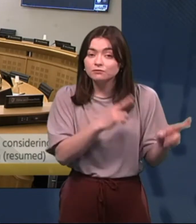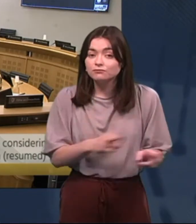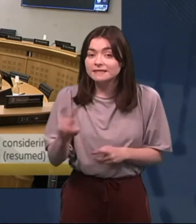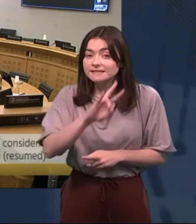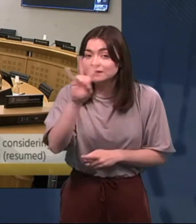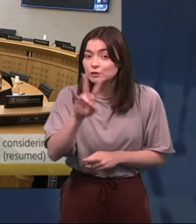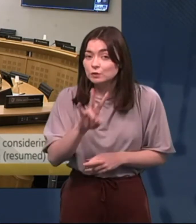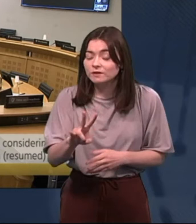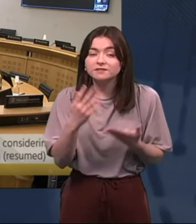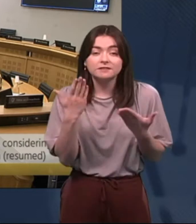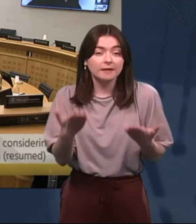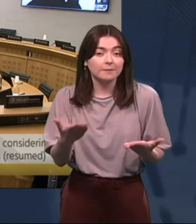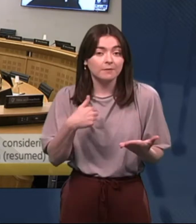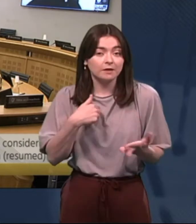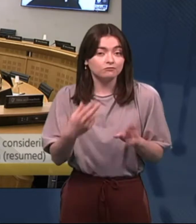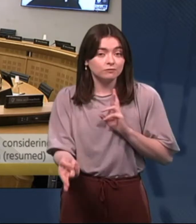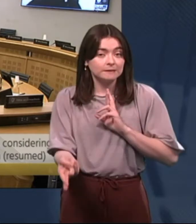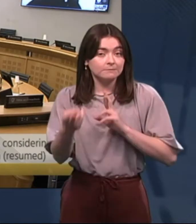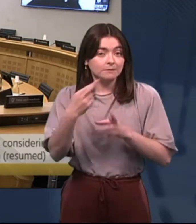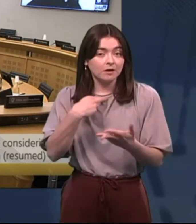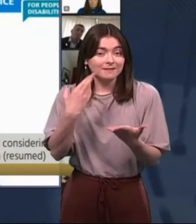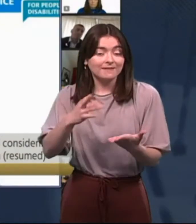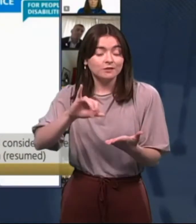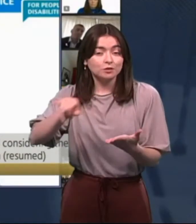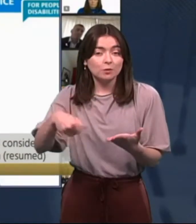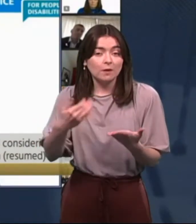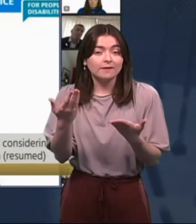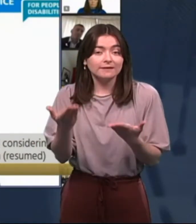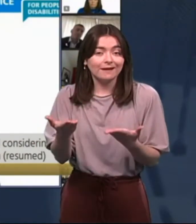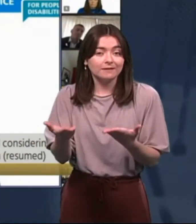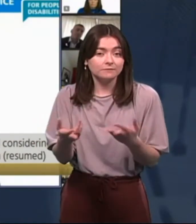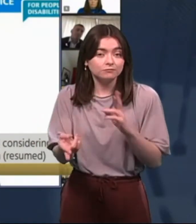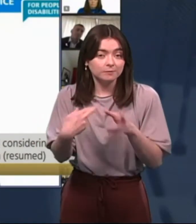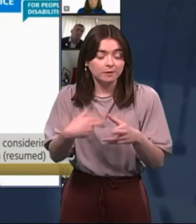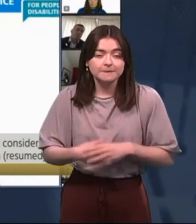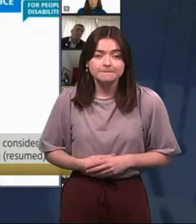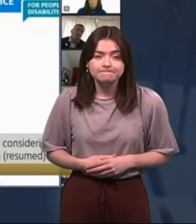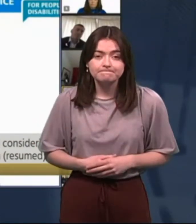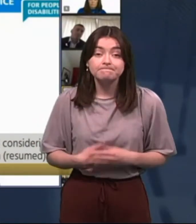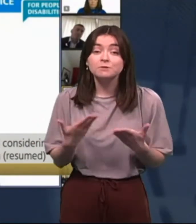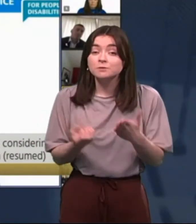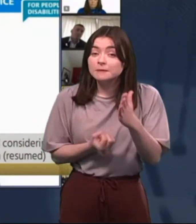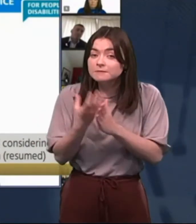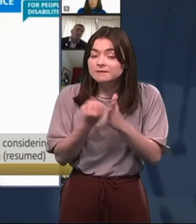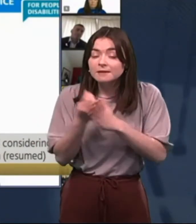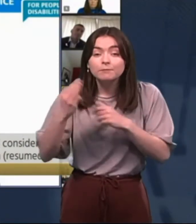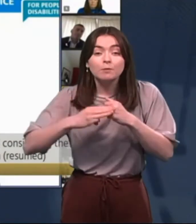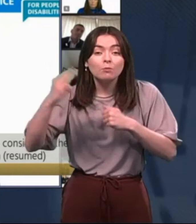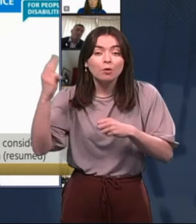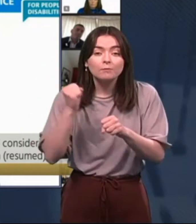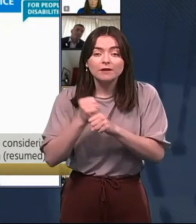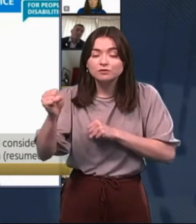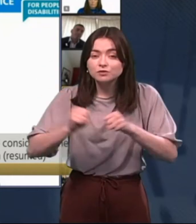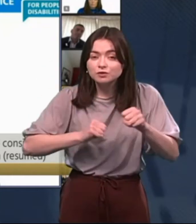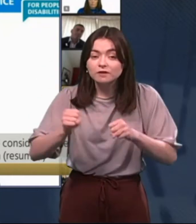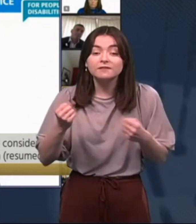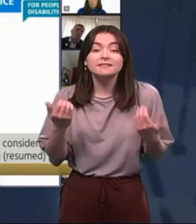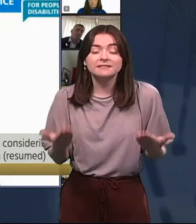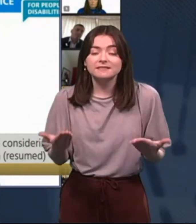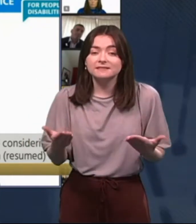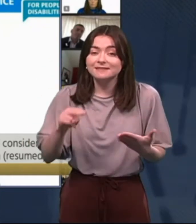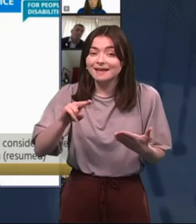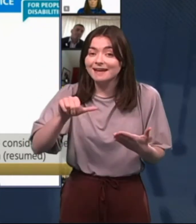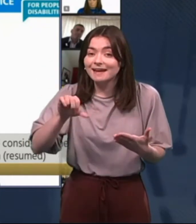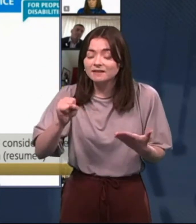might start off and bring Joanne in as we go. So just to tell you a little bit more about our service, so the National Advocacy Service